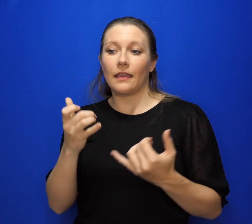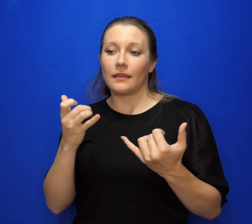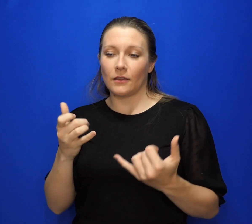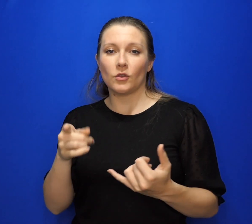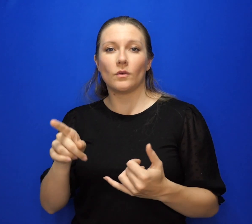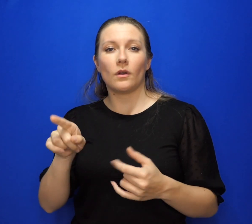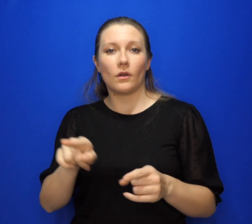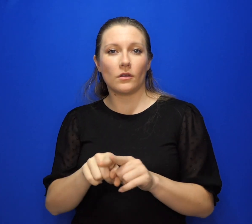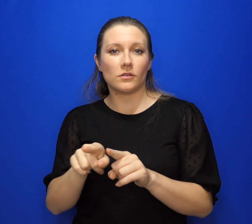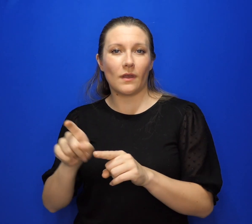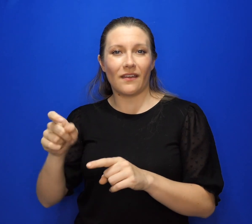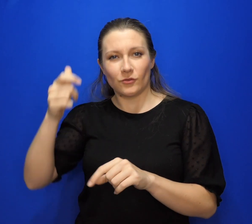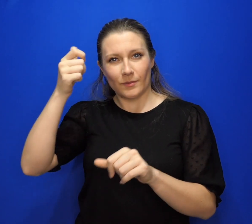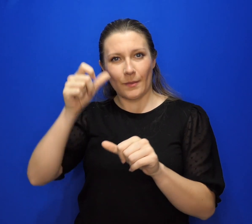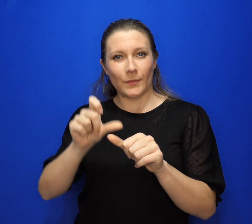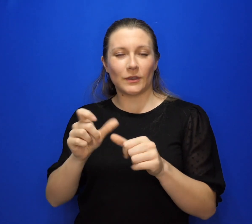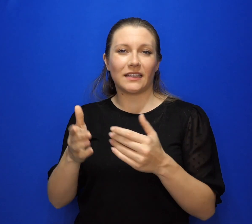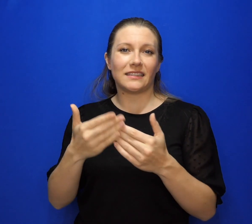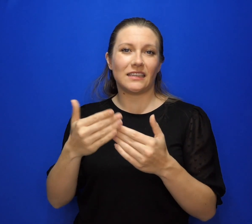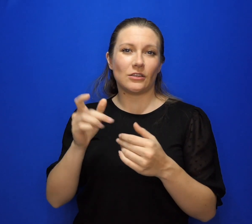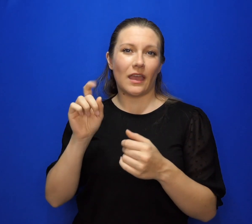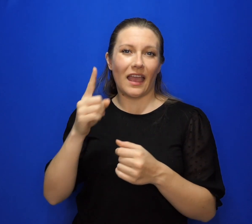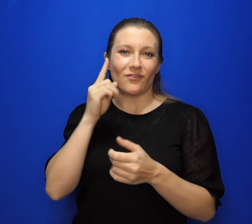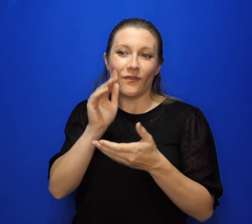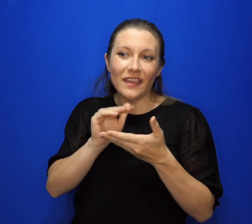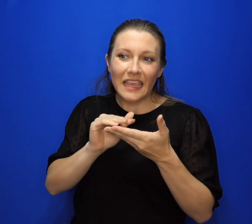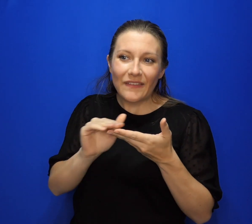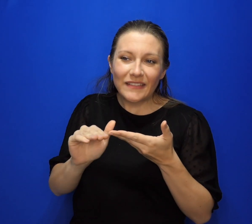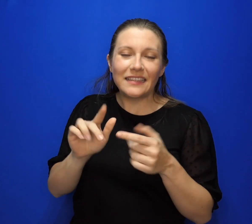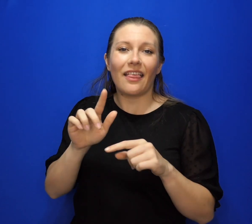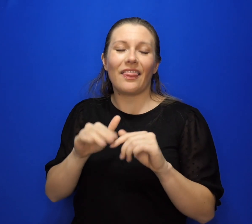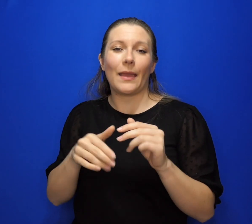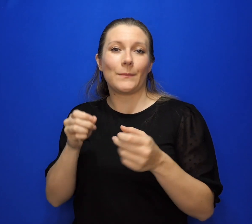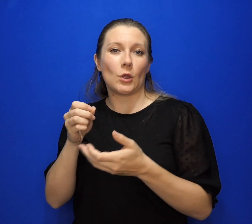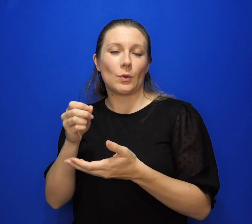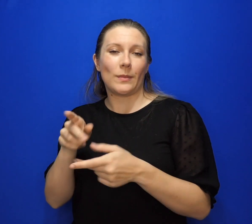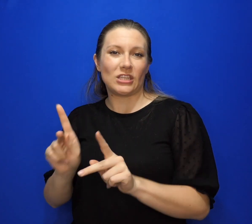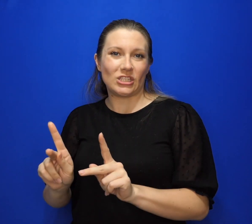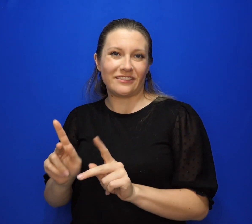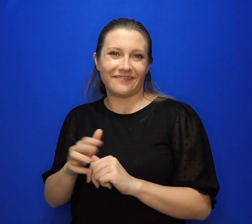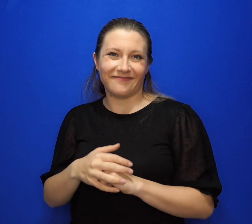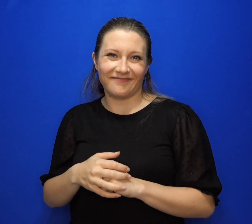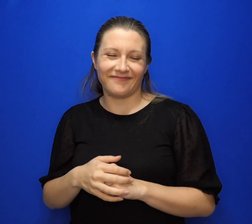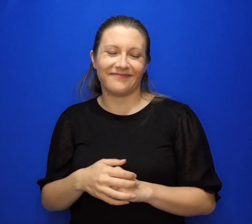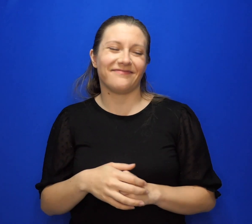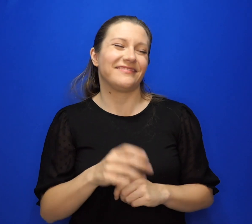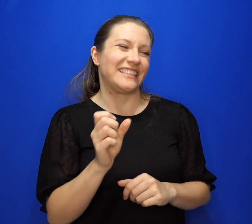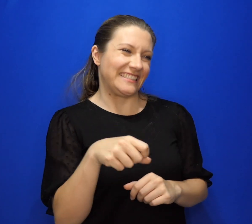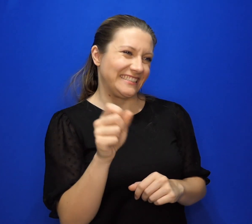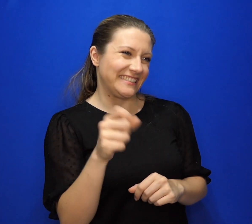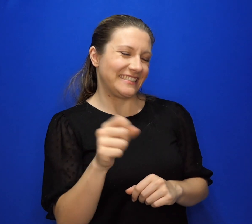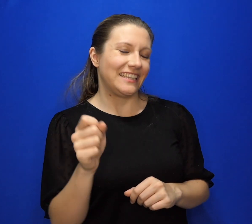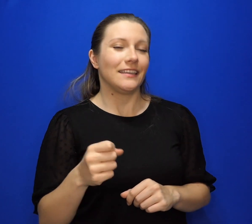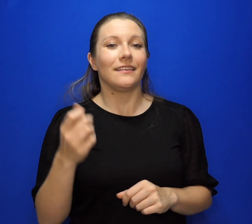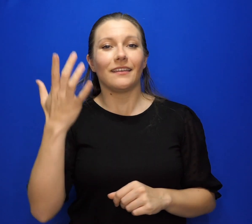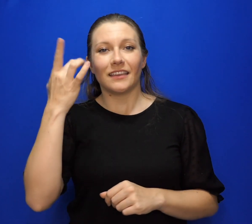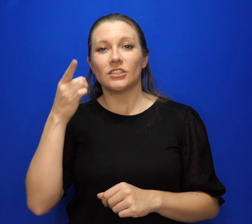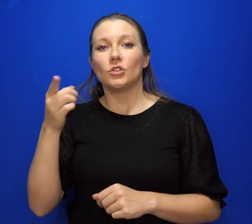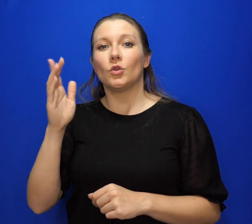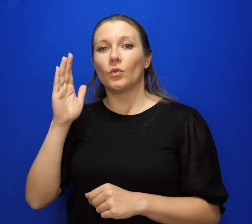moment where you have to remember the old adage, it's easier to ask for forgiveness than permission. So, because you're going to